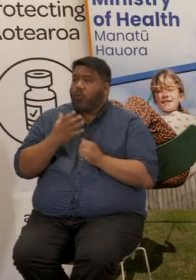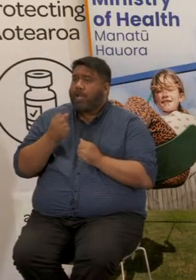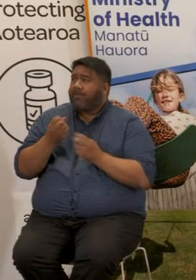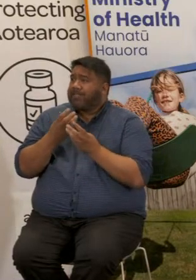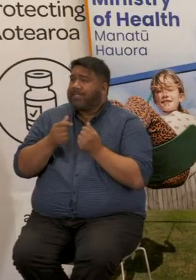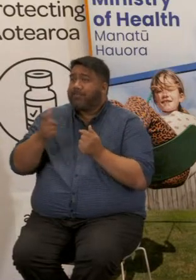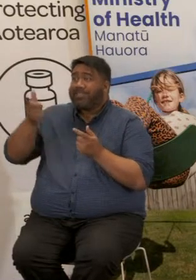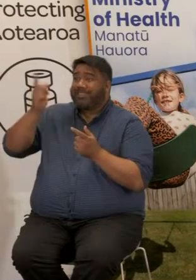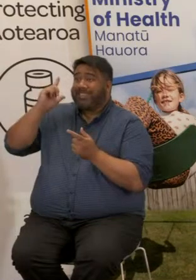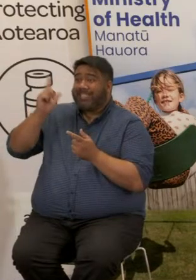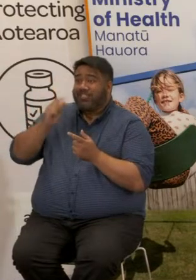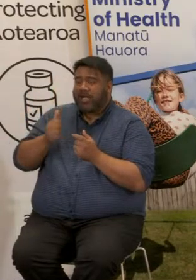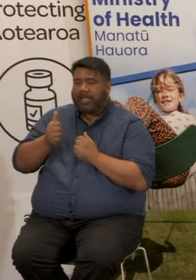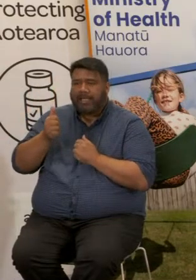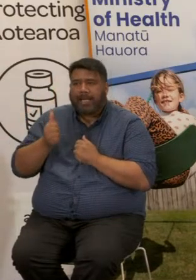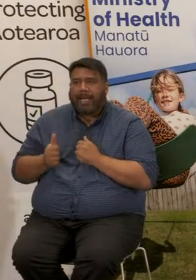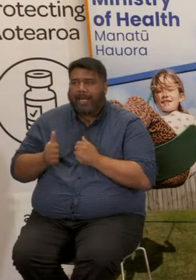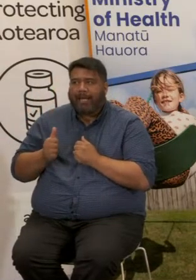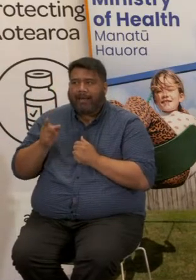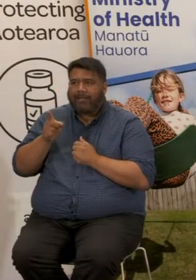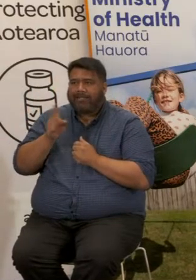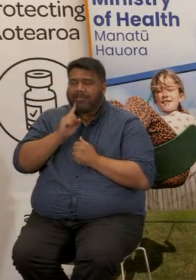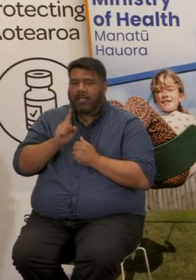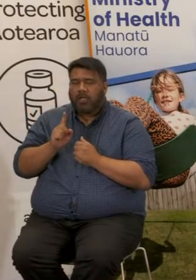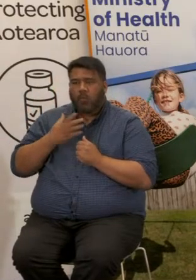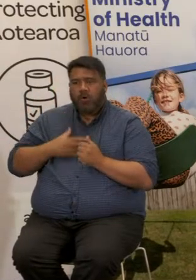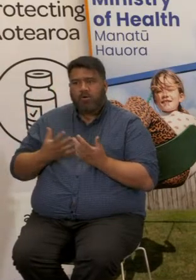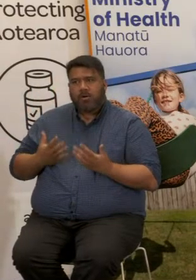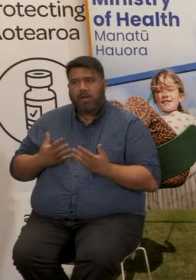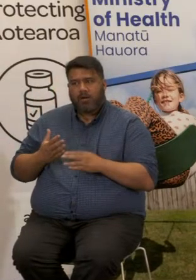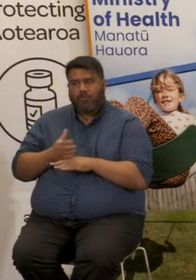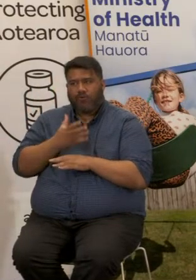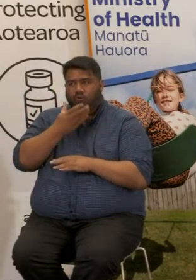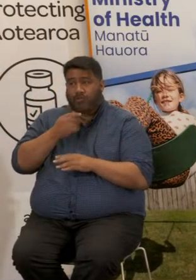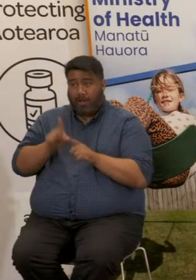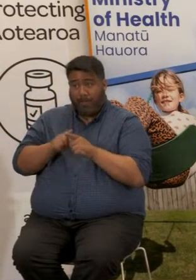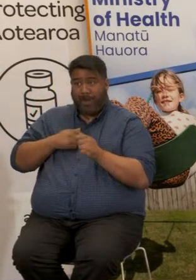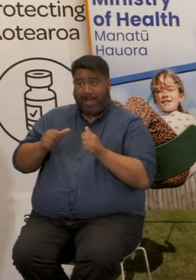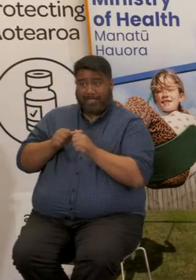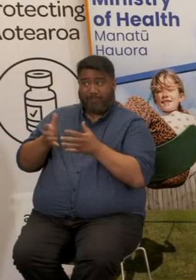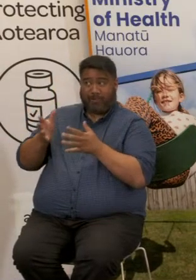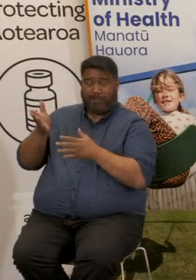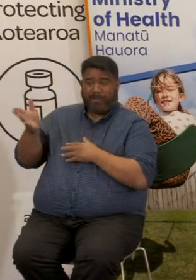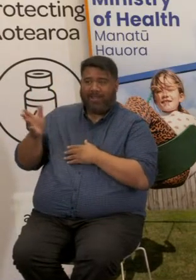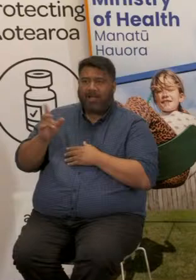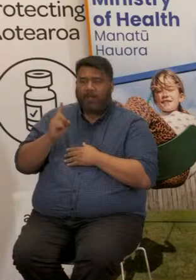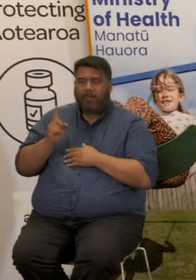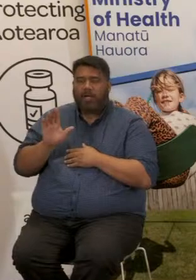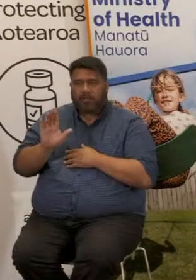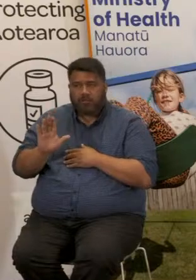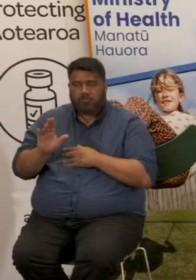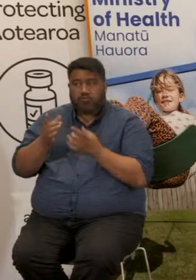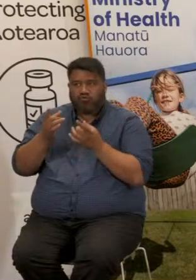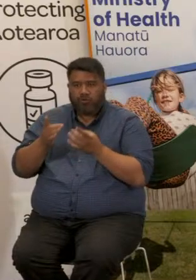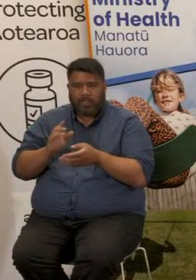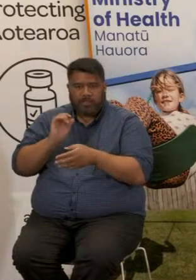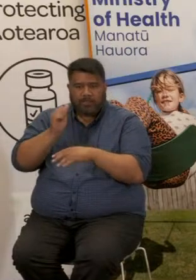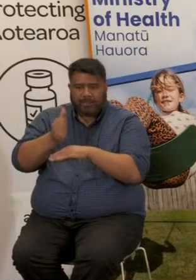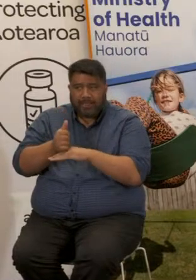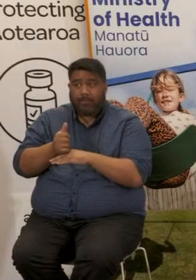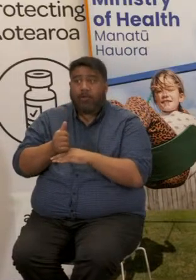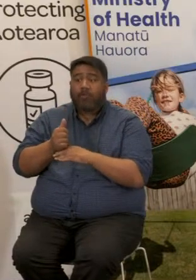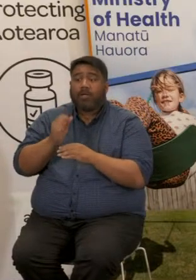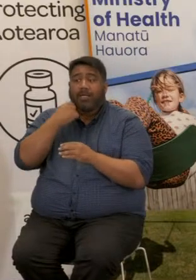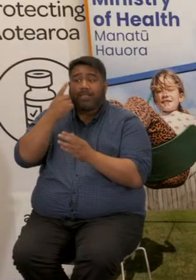aunties, saying I want to do it now before Christmas, but they put the plans in place and they're ready to go in the first term once all